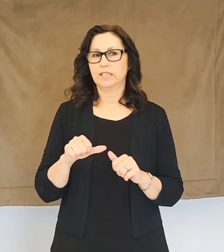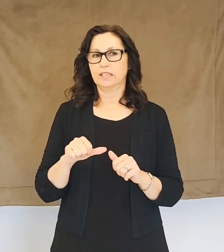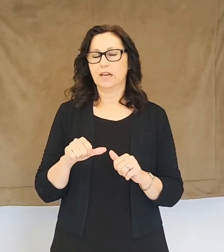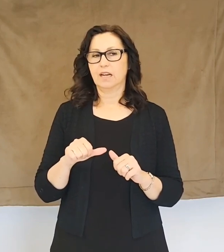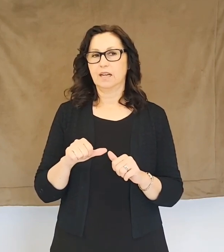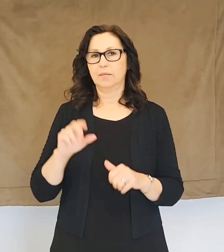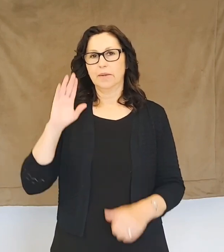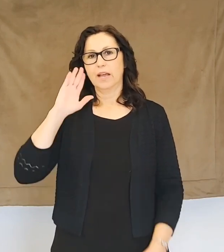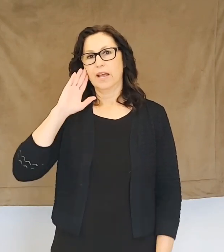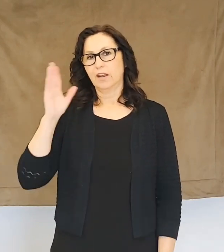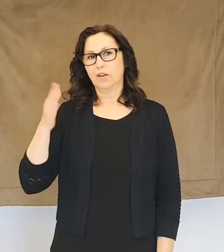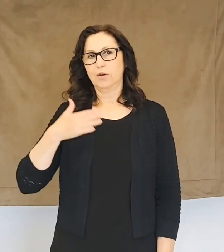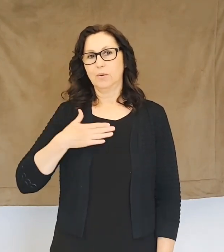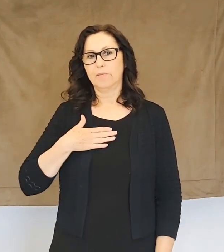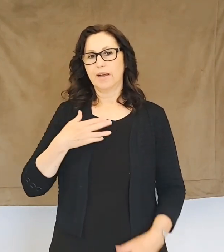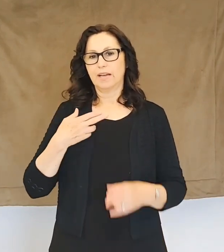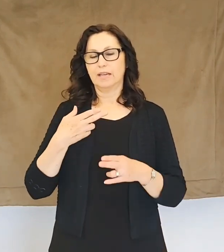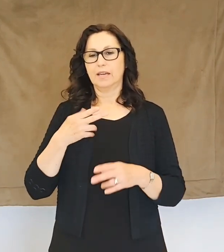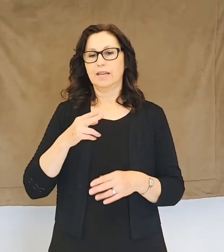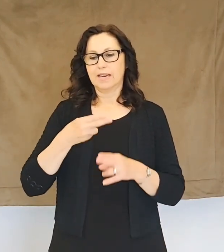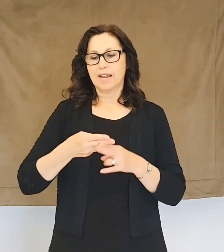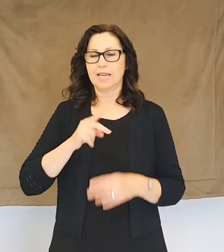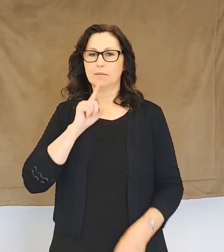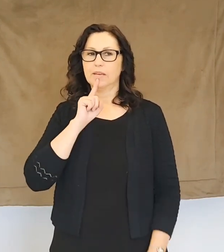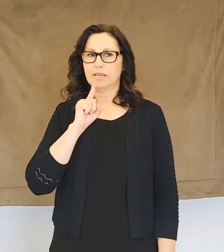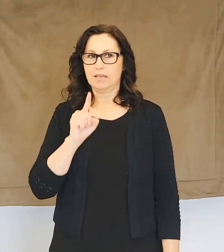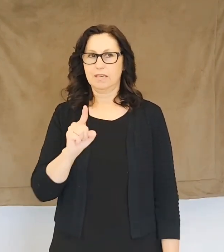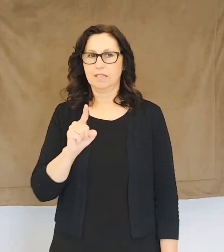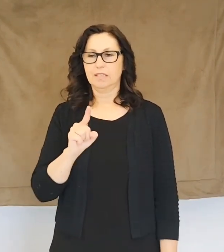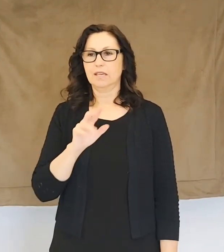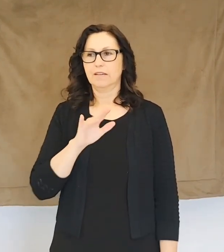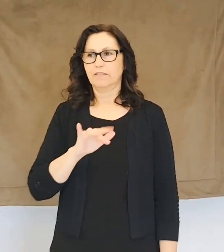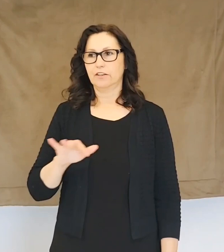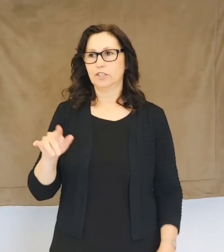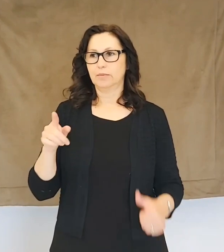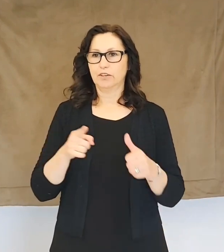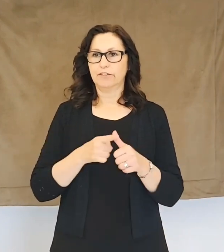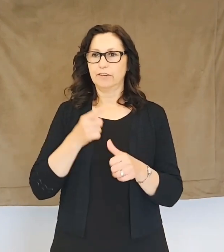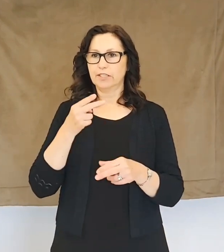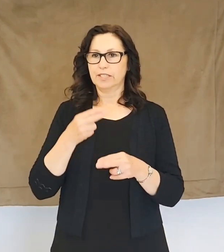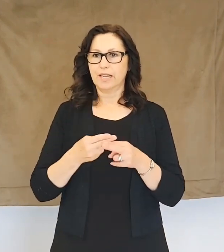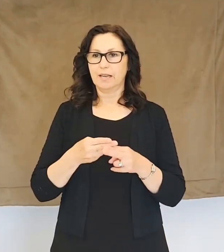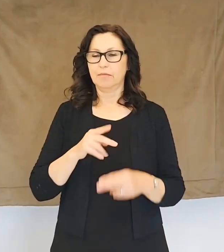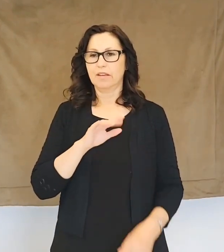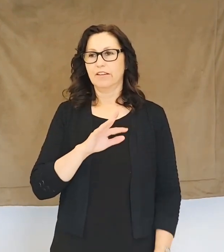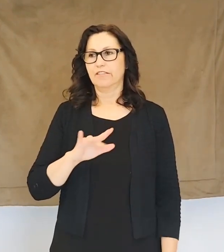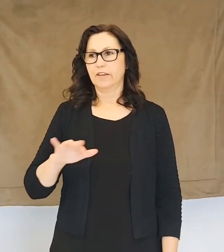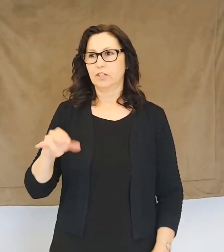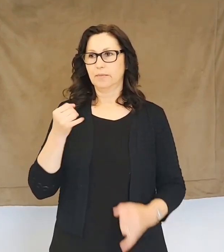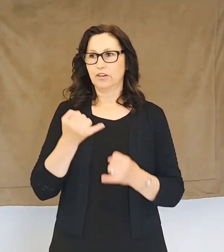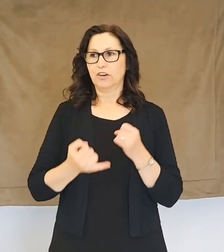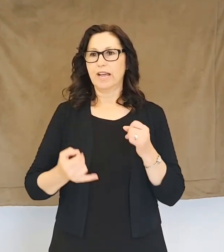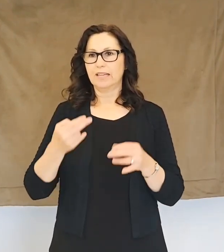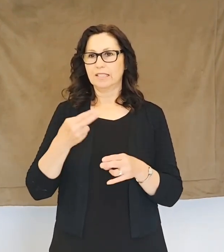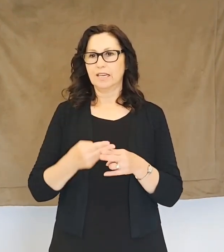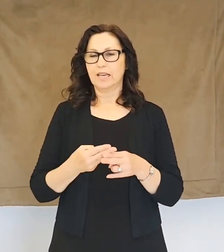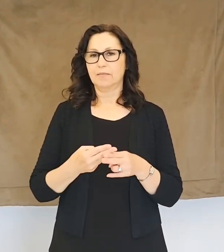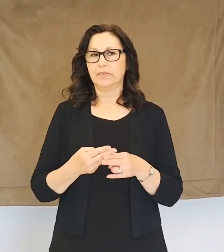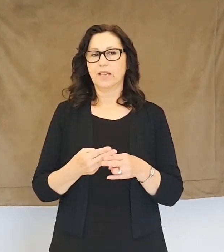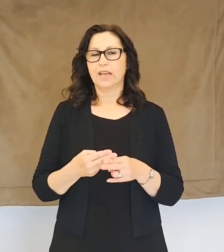did, hello, my name is, finger spell your first name, finger spell your last name,